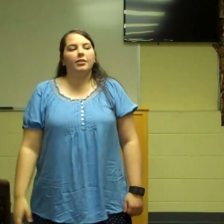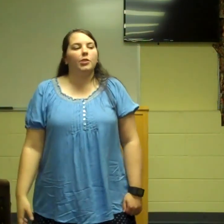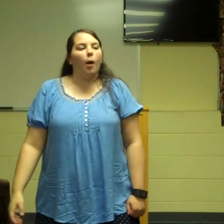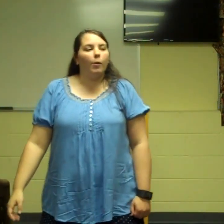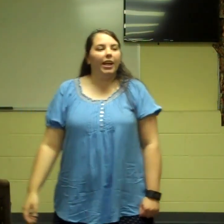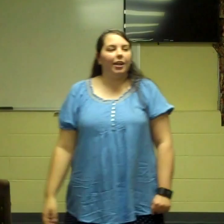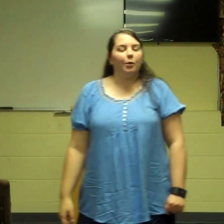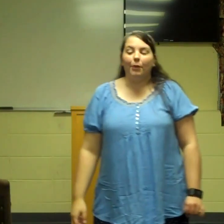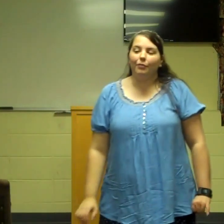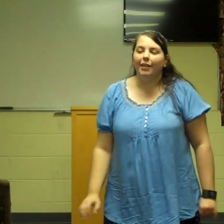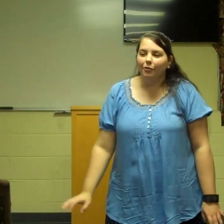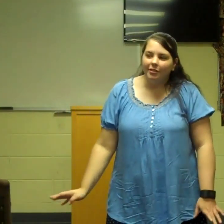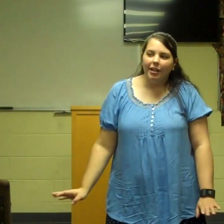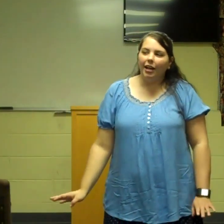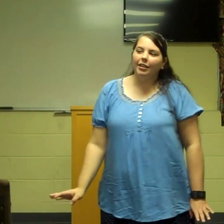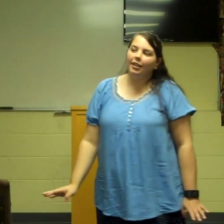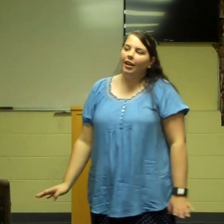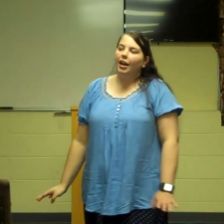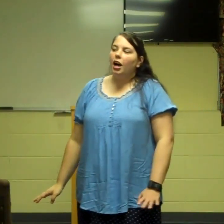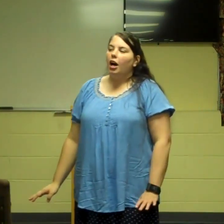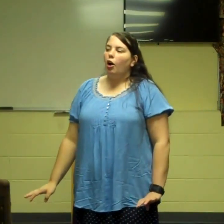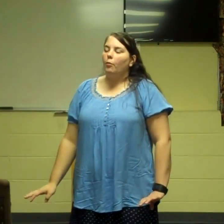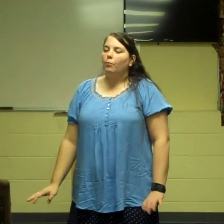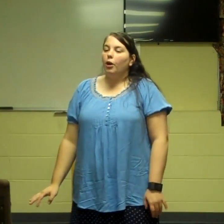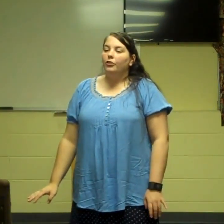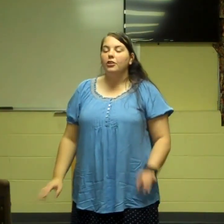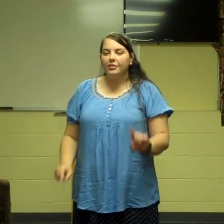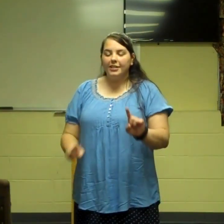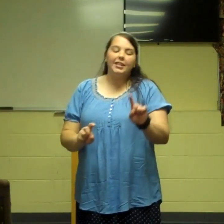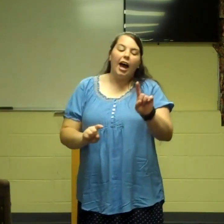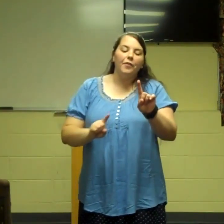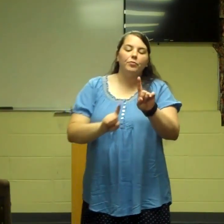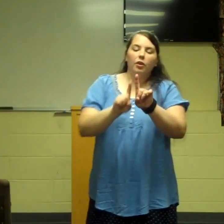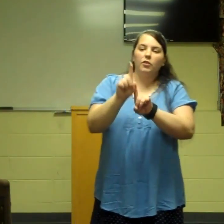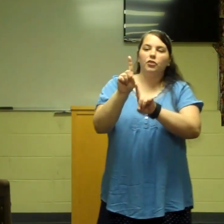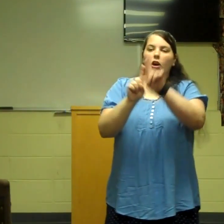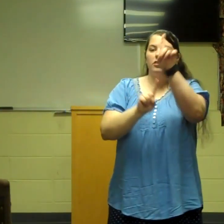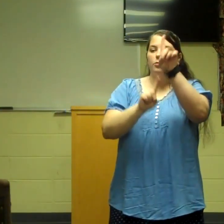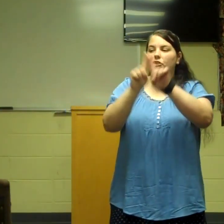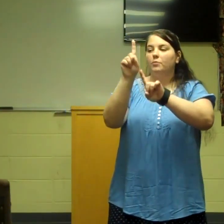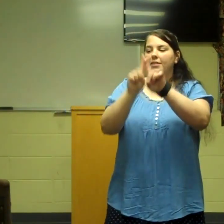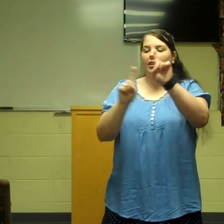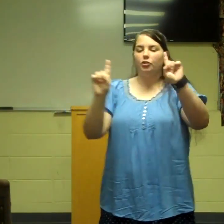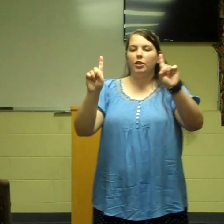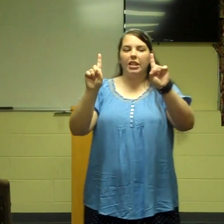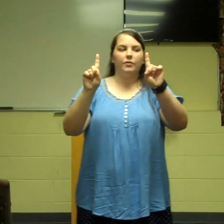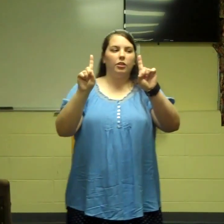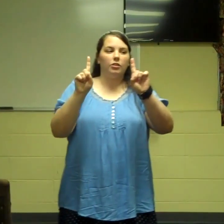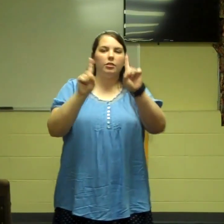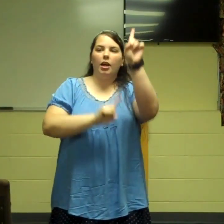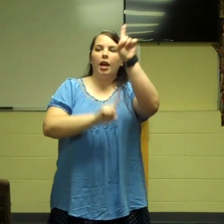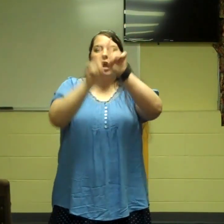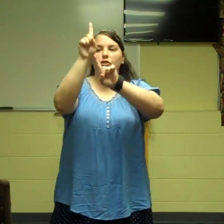Stars is probably my favorite sign. There's this sign for stars, which is basically your 2 index fingers, and you're just